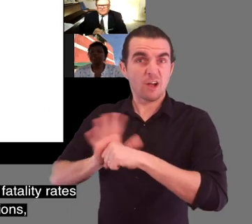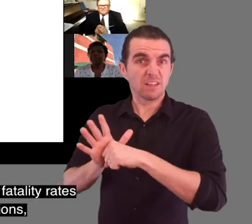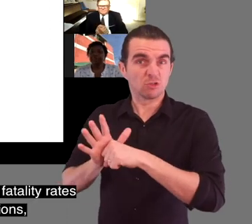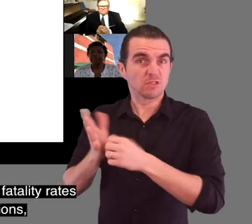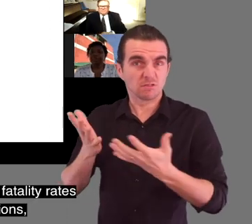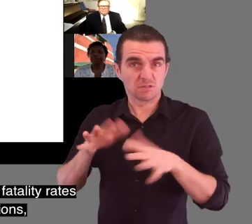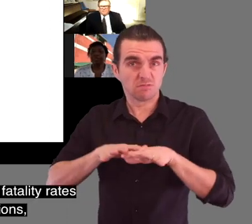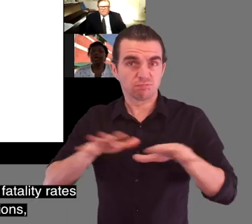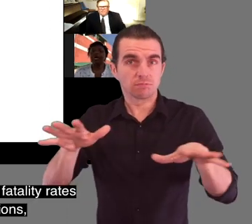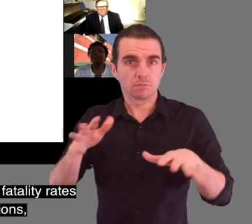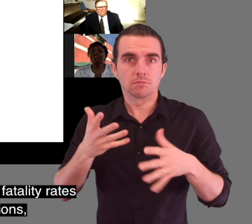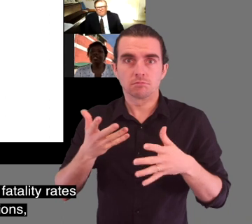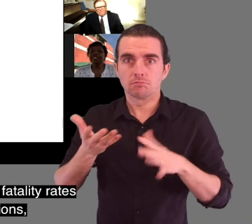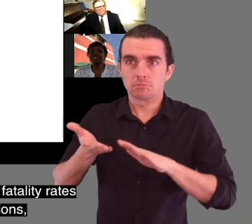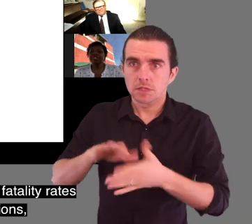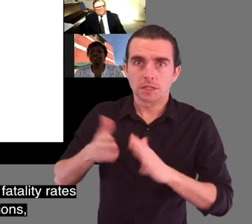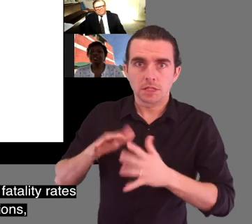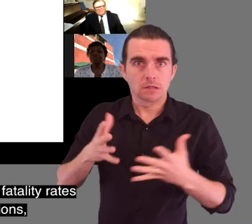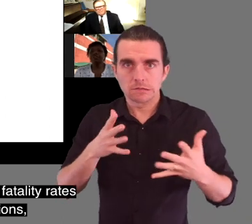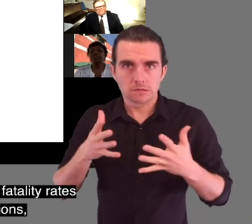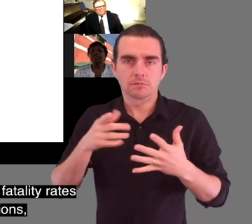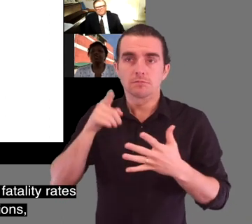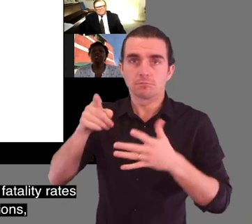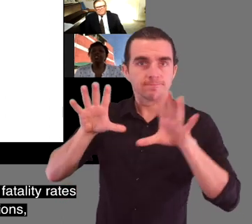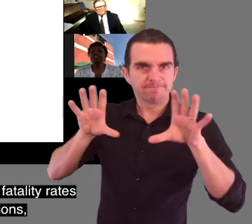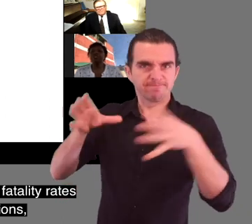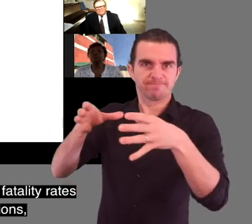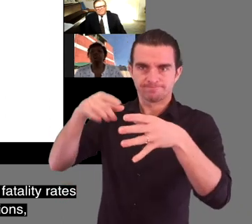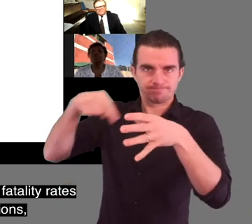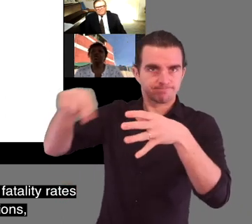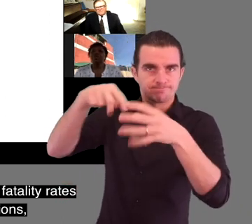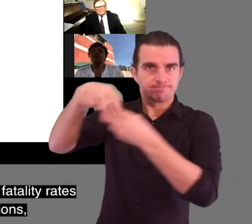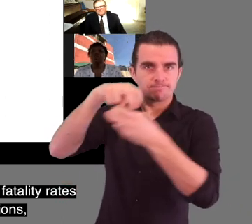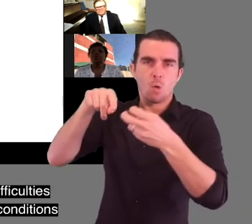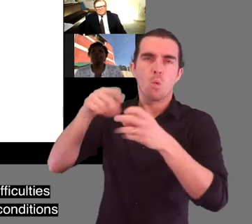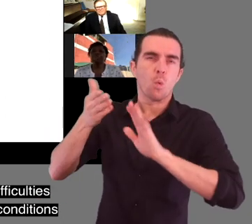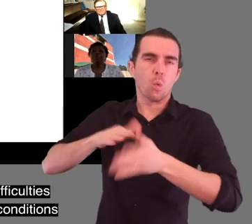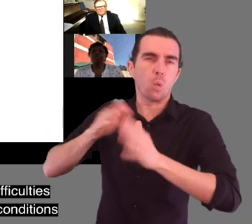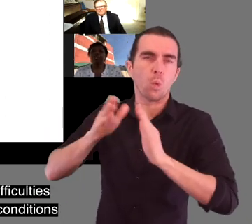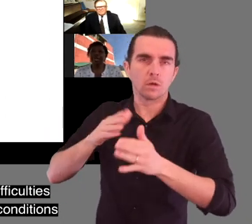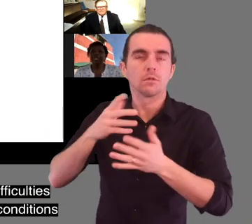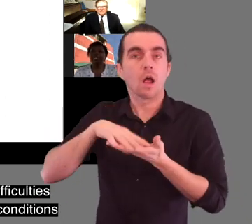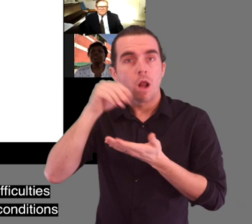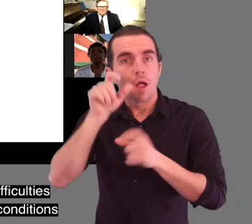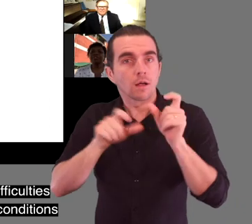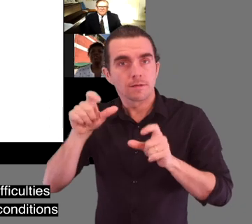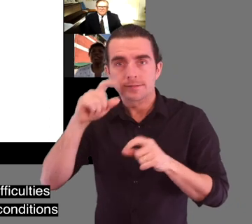During the pandemic, high fatality rates for those in institutions, people with